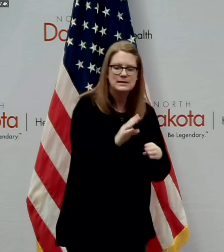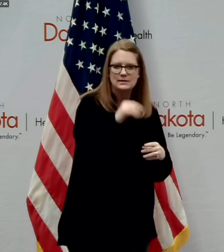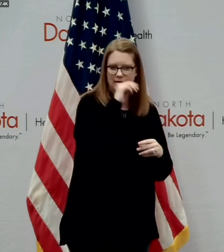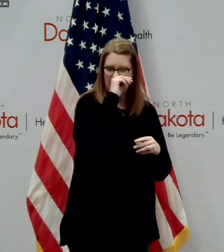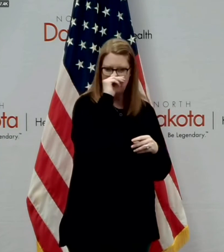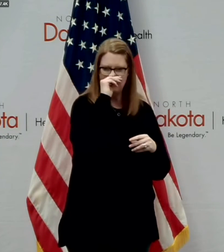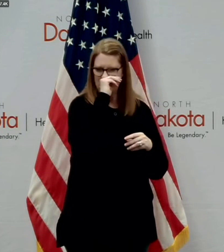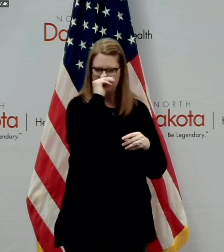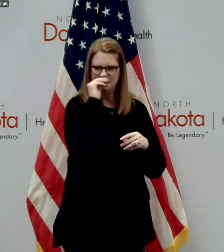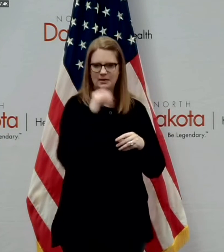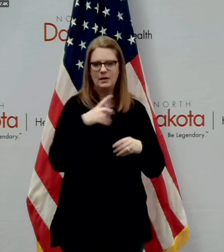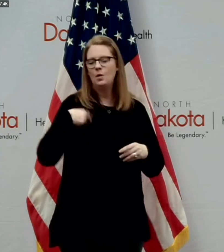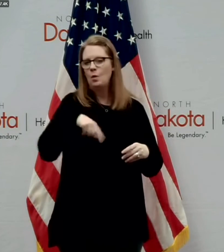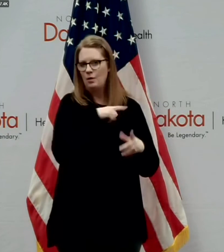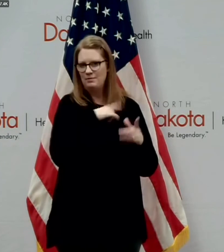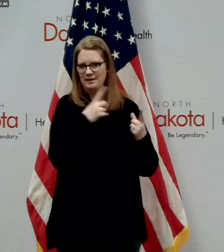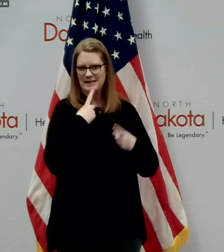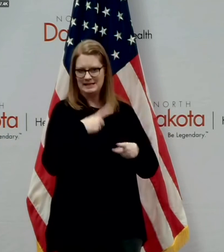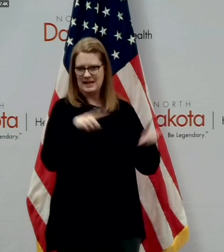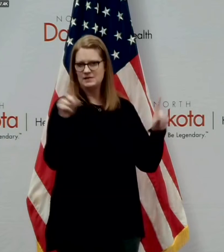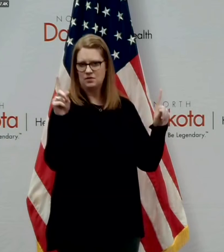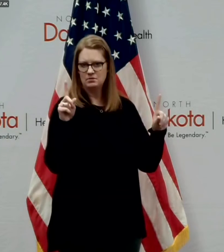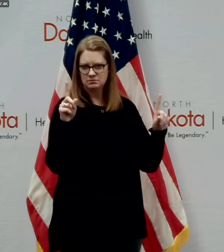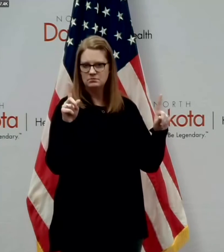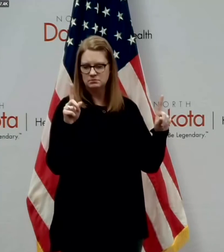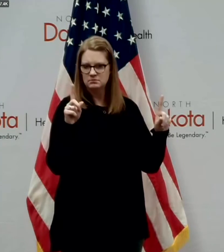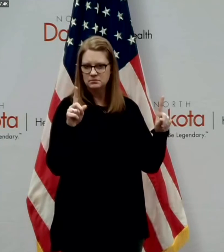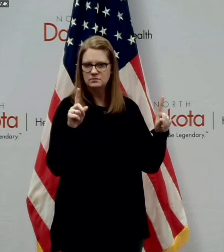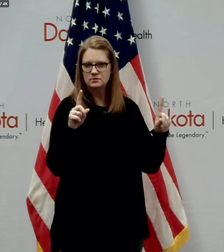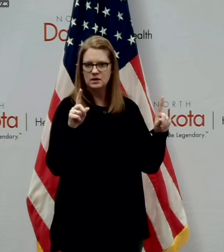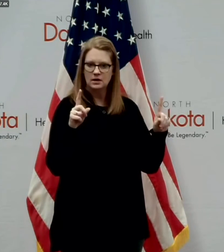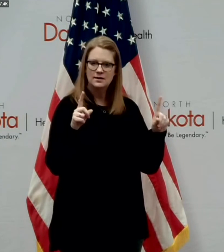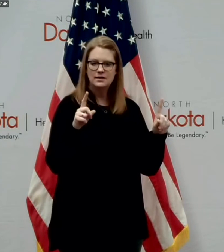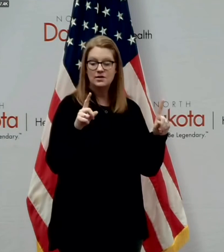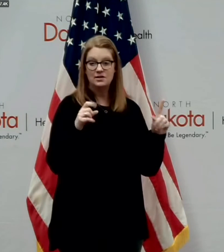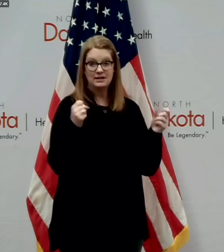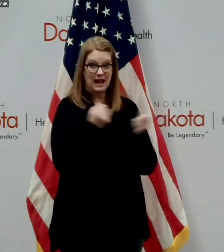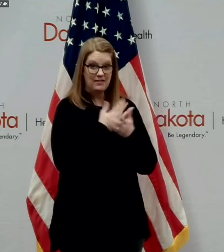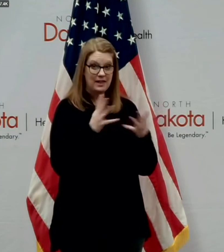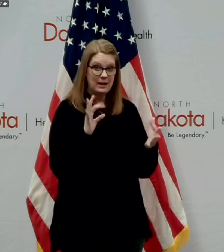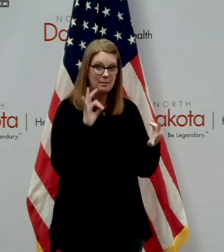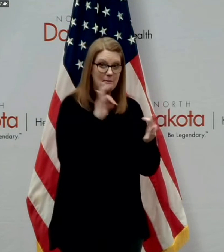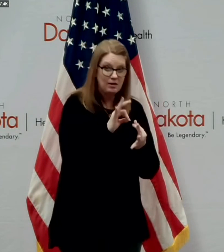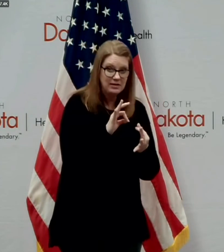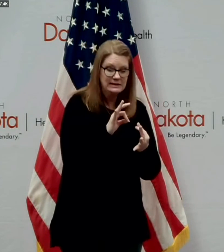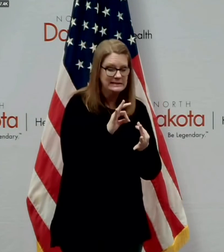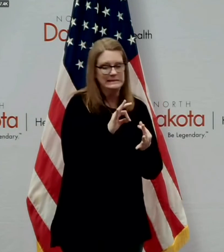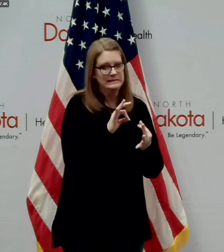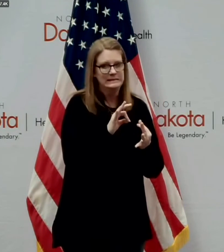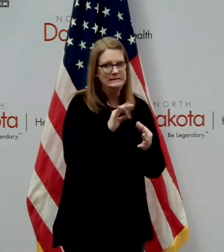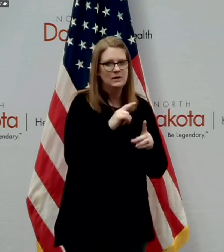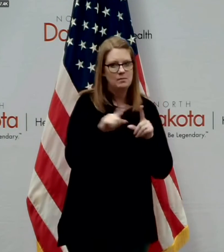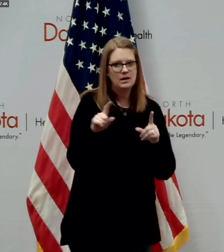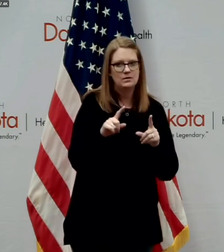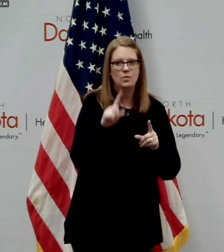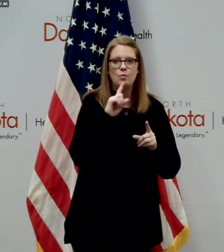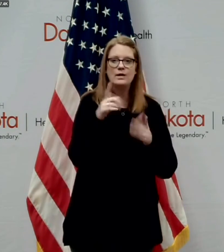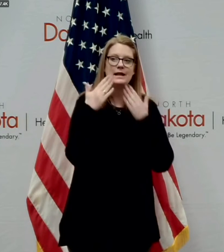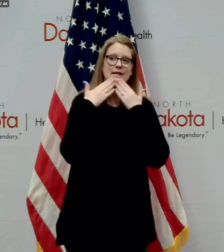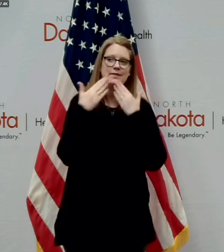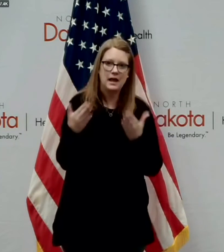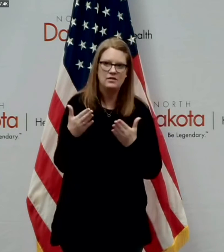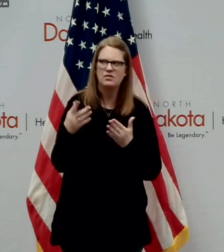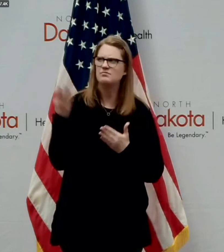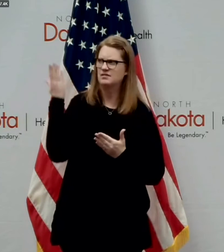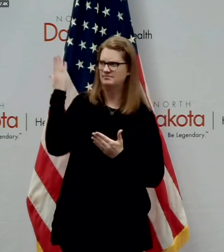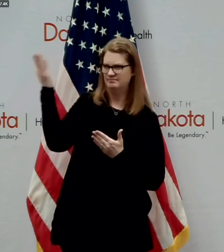been successful in some cases. Not everything's perfect when it comes through Congress, as we all know, but we are very thankful for the governor's